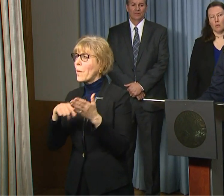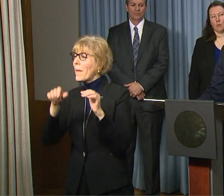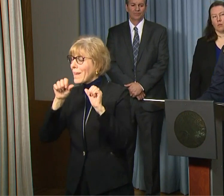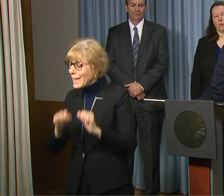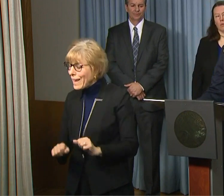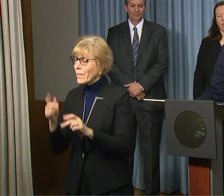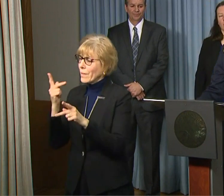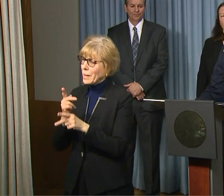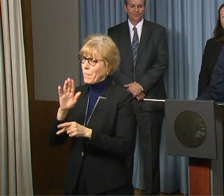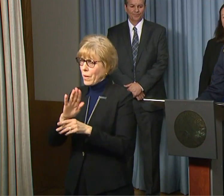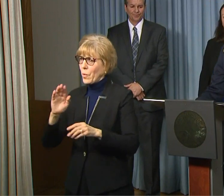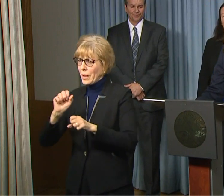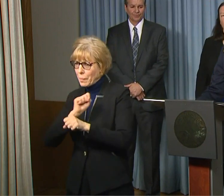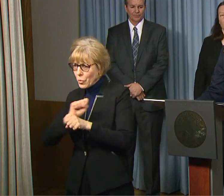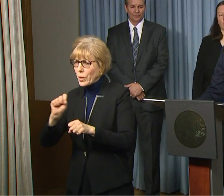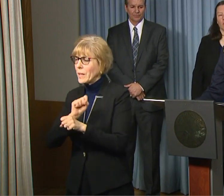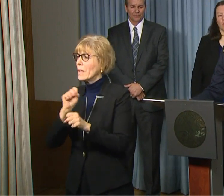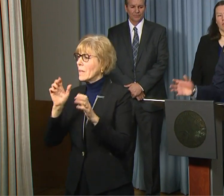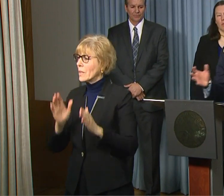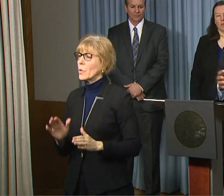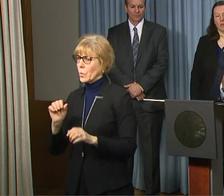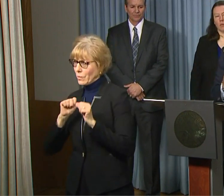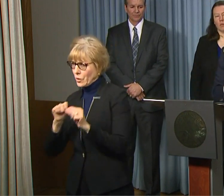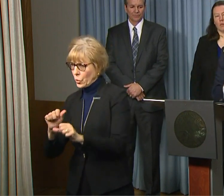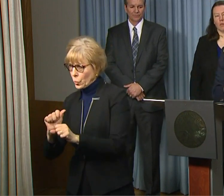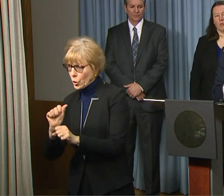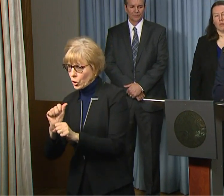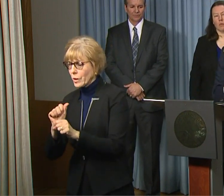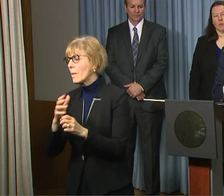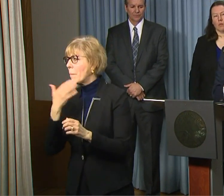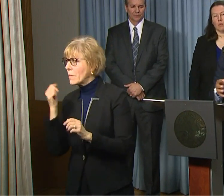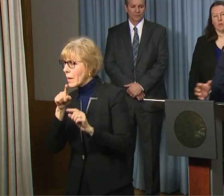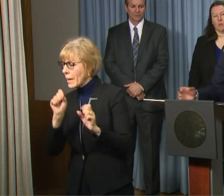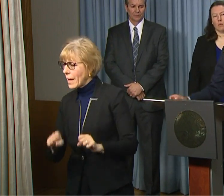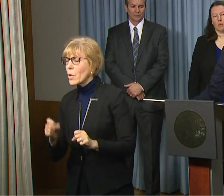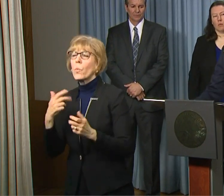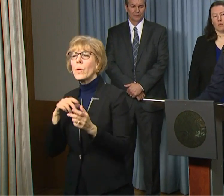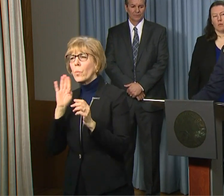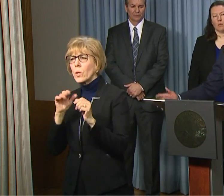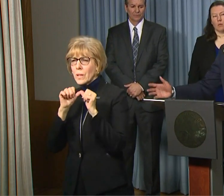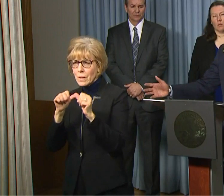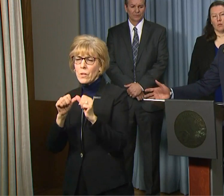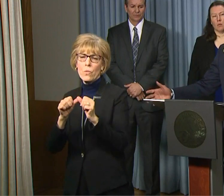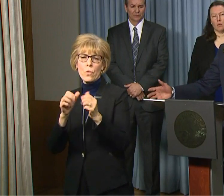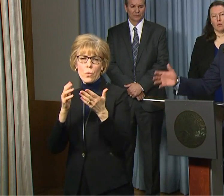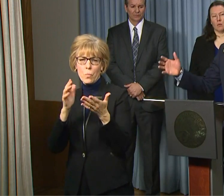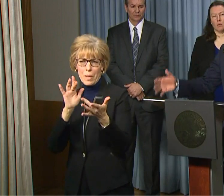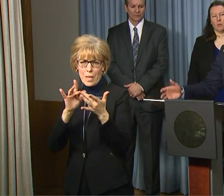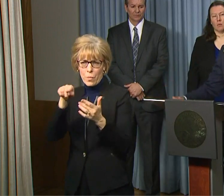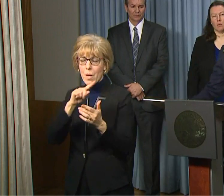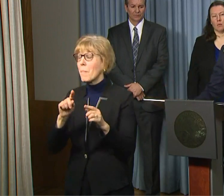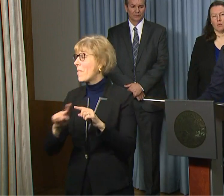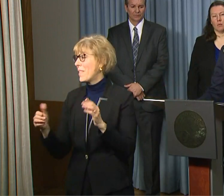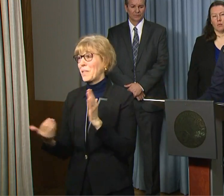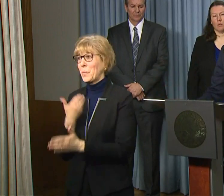working as best they can. We'll continue to remain in contact with them right now. As this, again, this is fresh